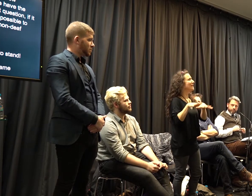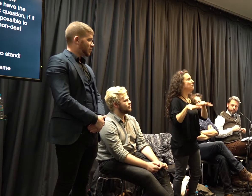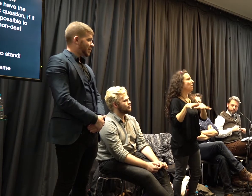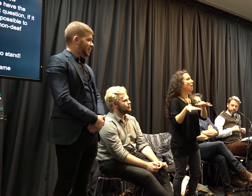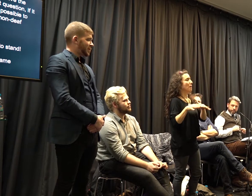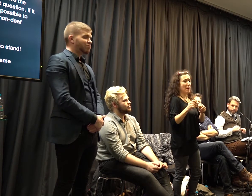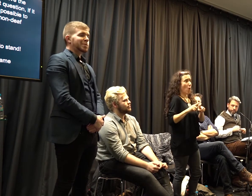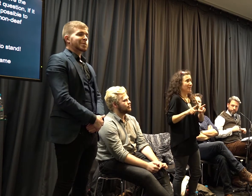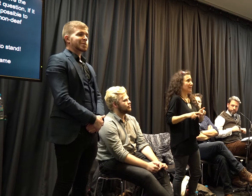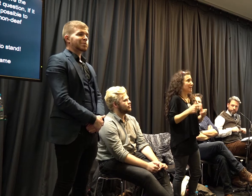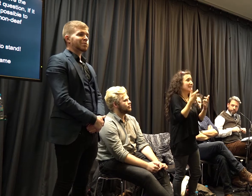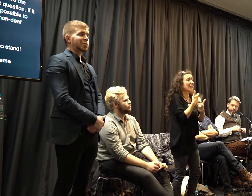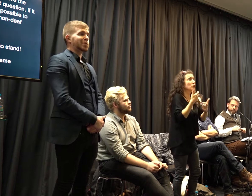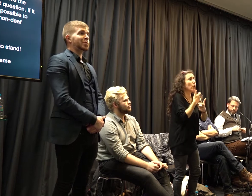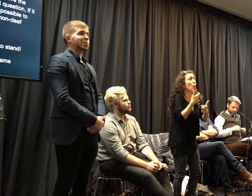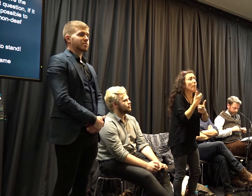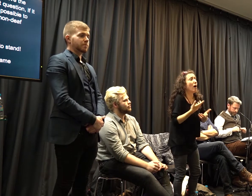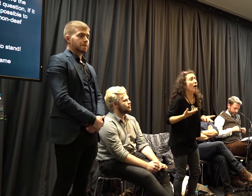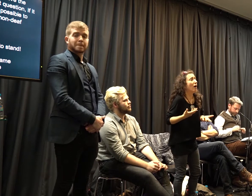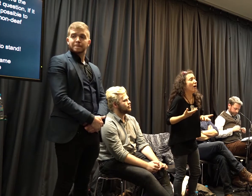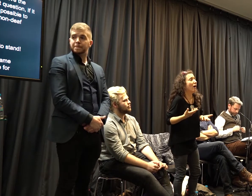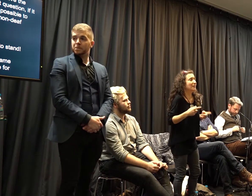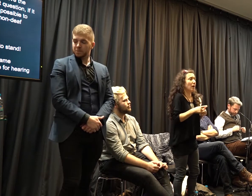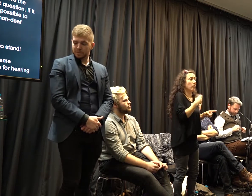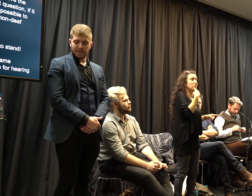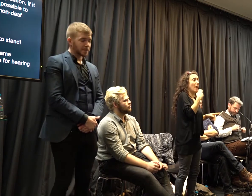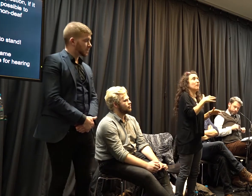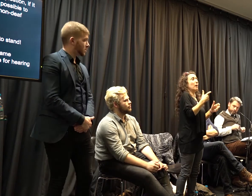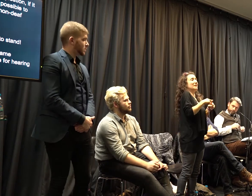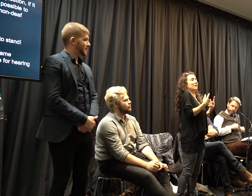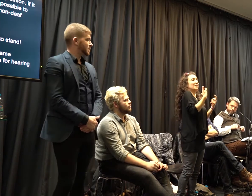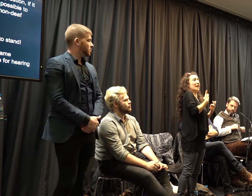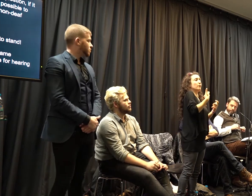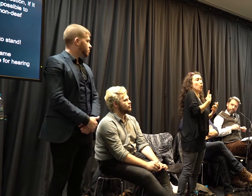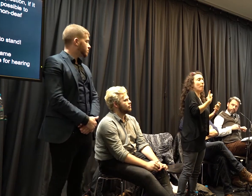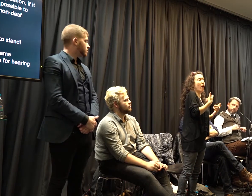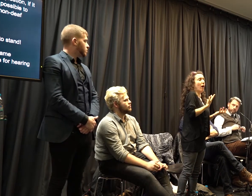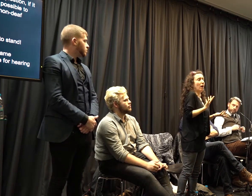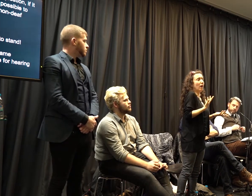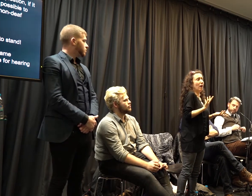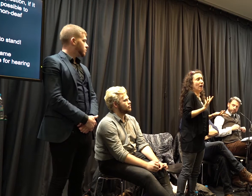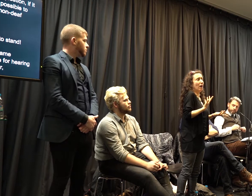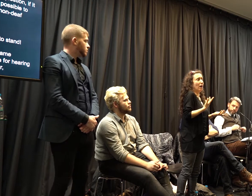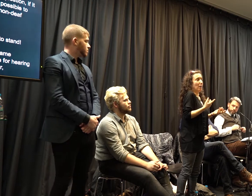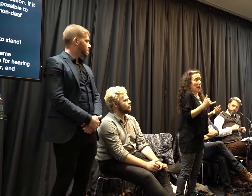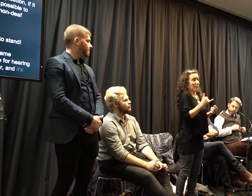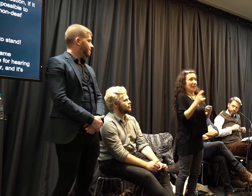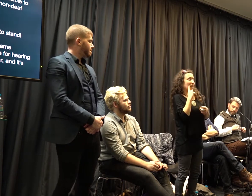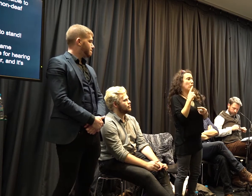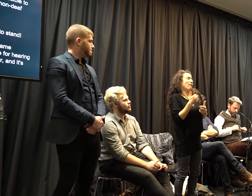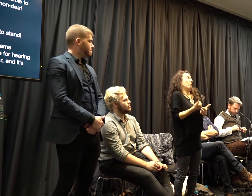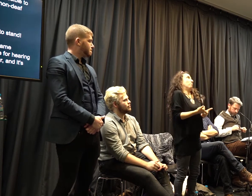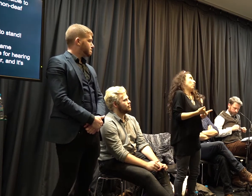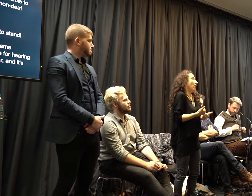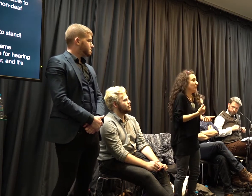the same for hearing people. We have different senses of humour, and it's exactly the same for the deaf community as